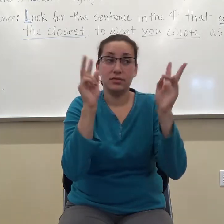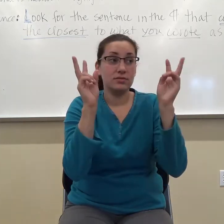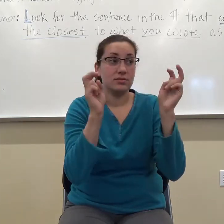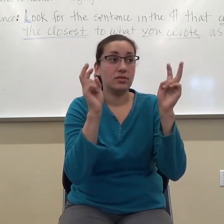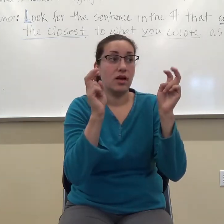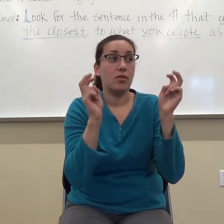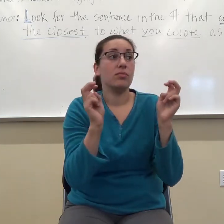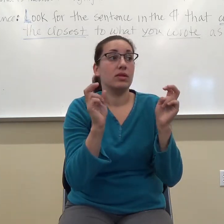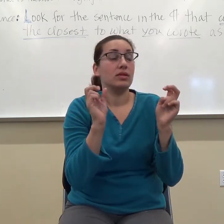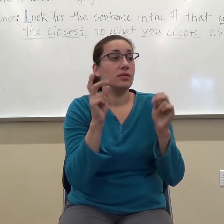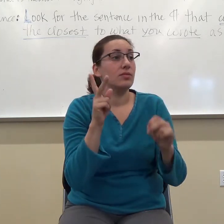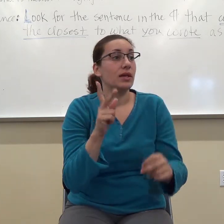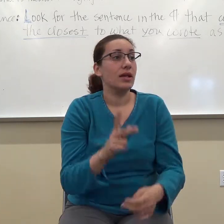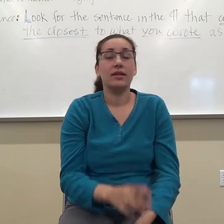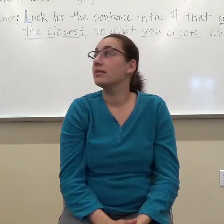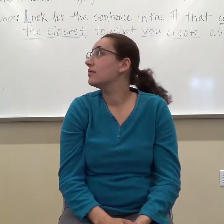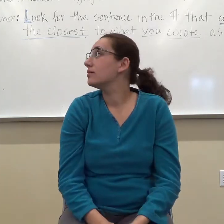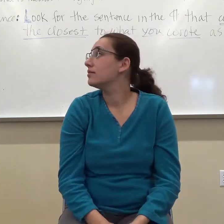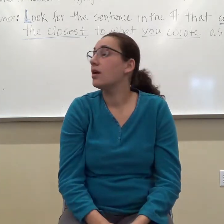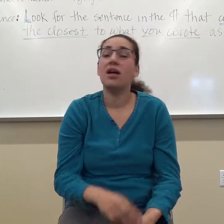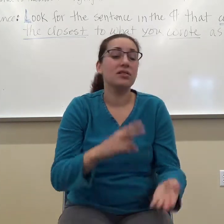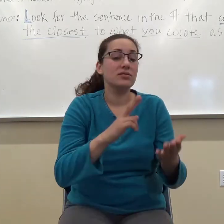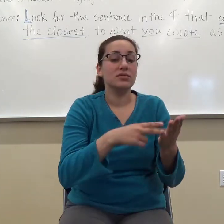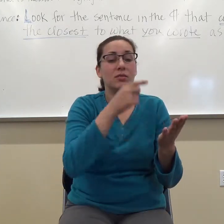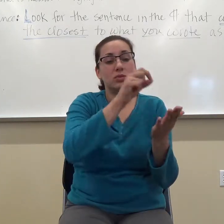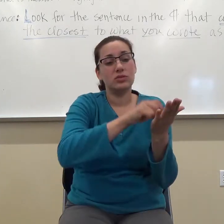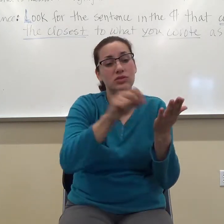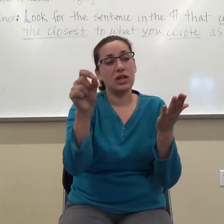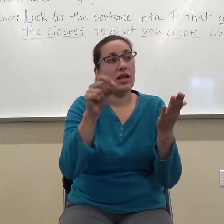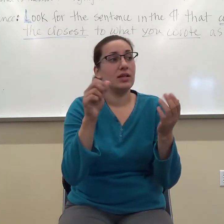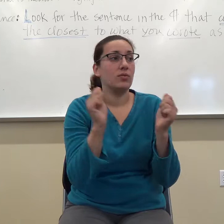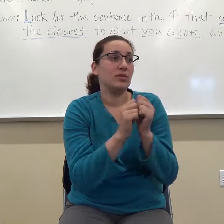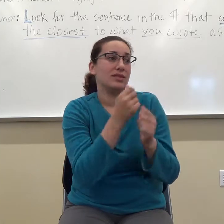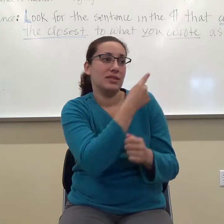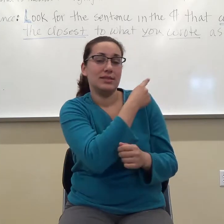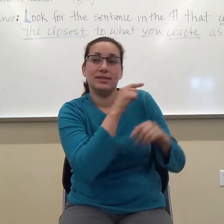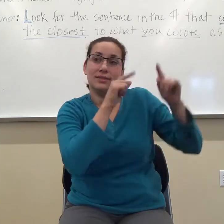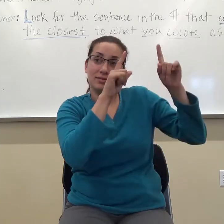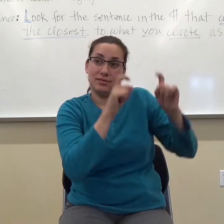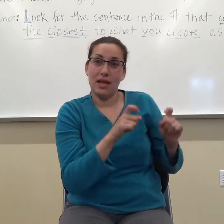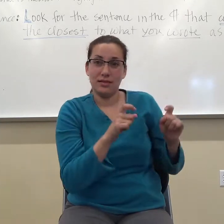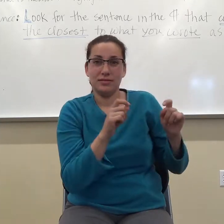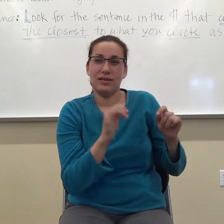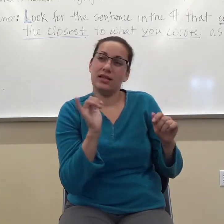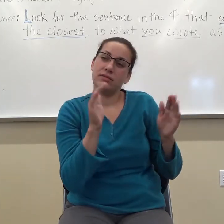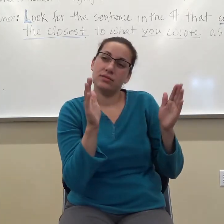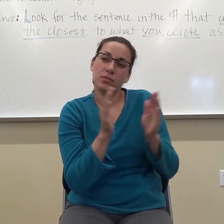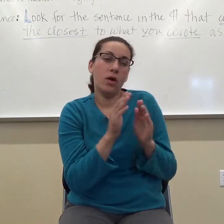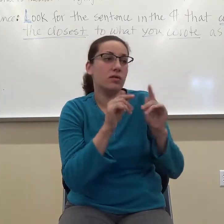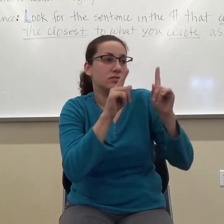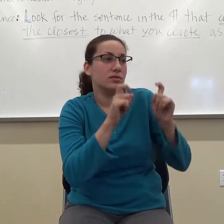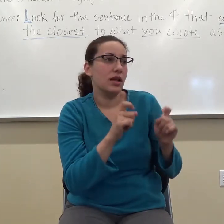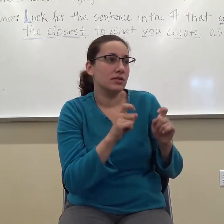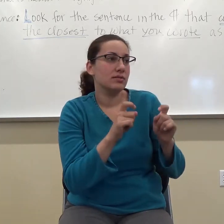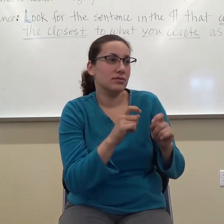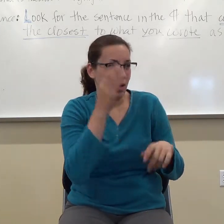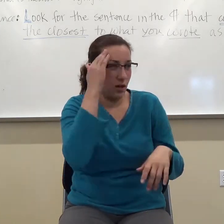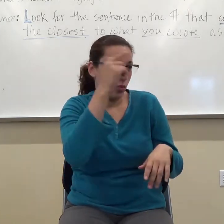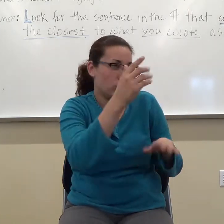against this, double check it against these tests, which I know you have written down somewhere in your